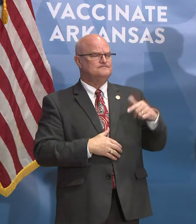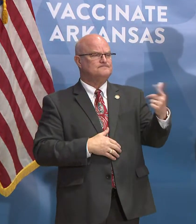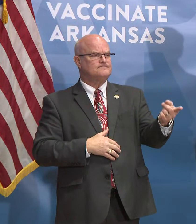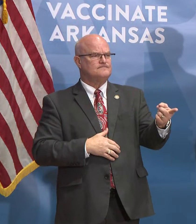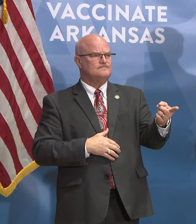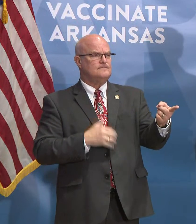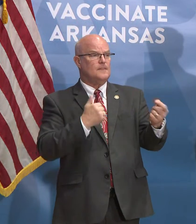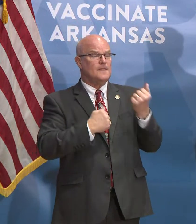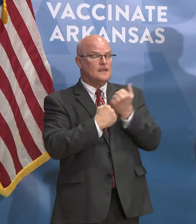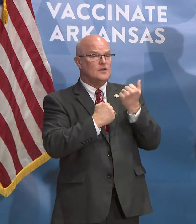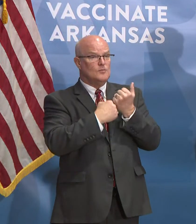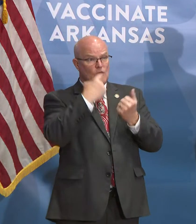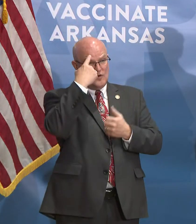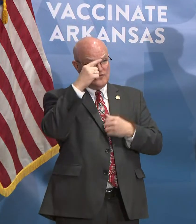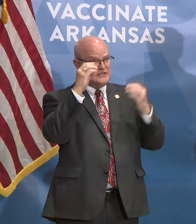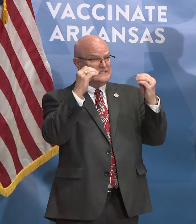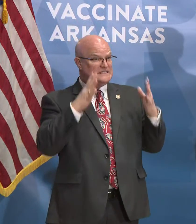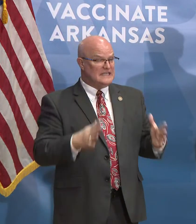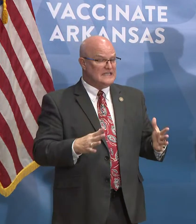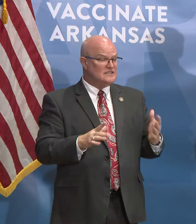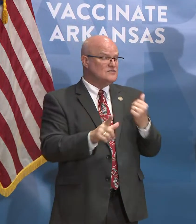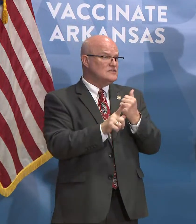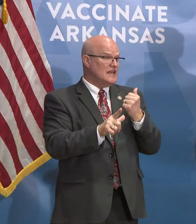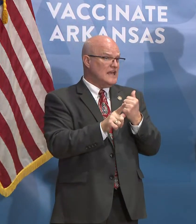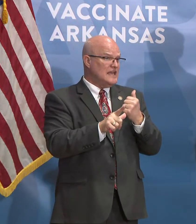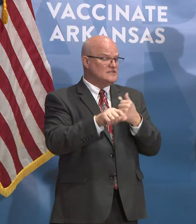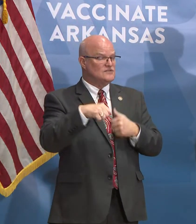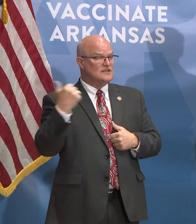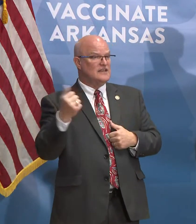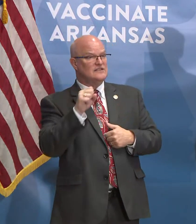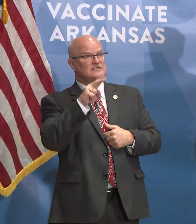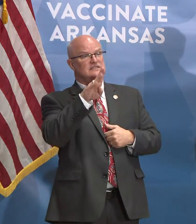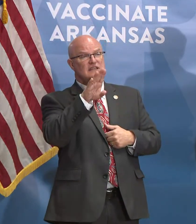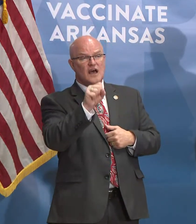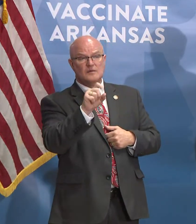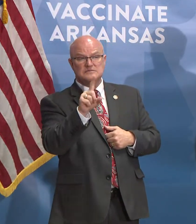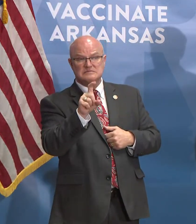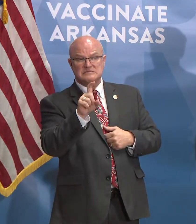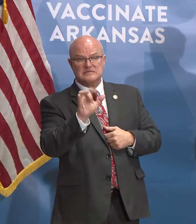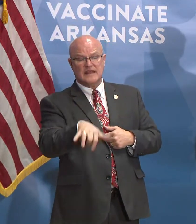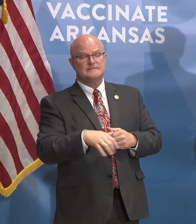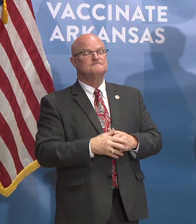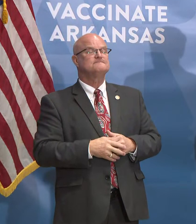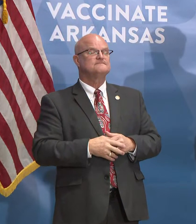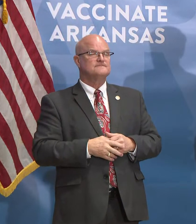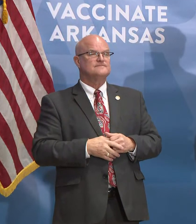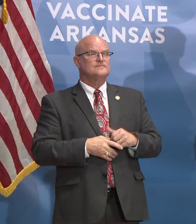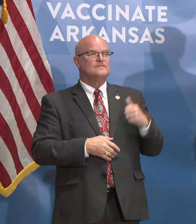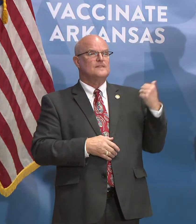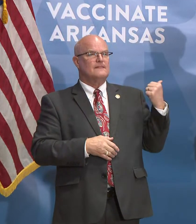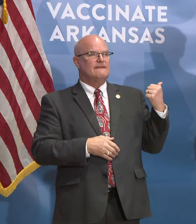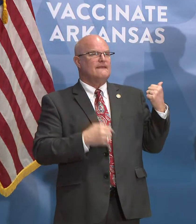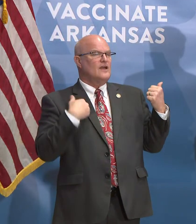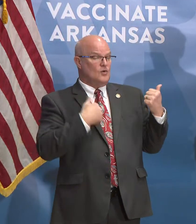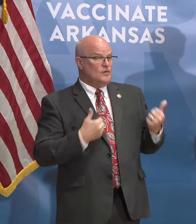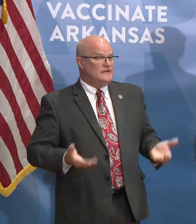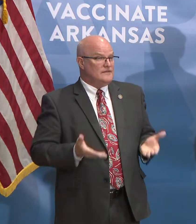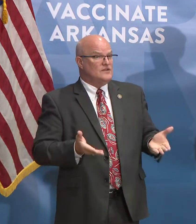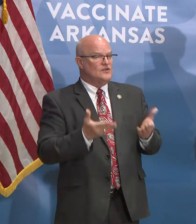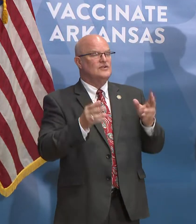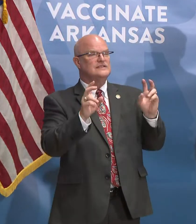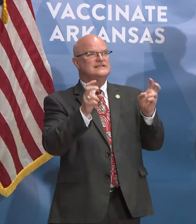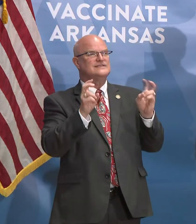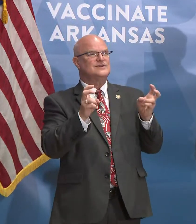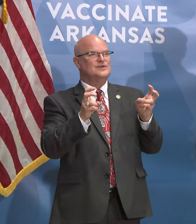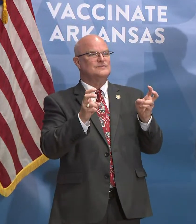possible support for, teachers' aides or extra substitutes or anything like that? Well, that's what we've encouraged in